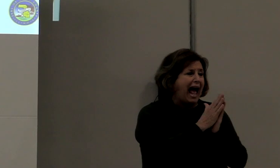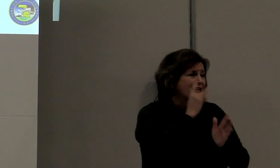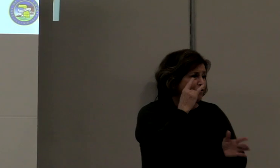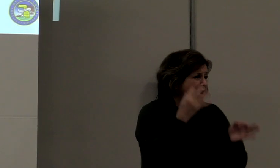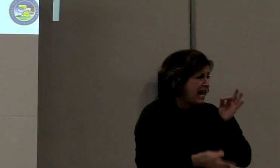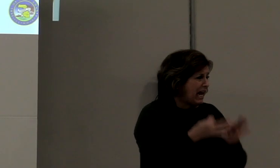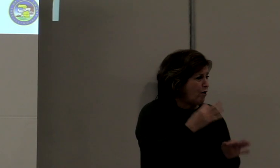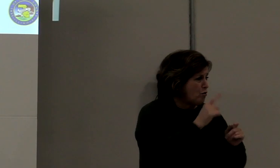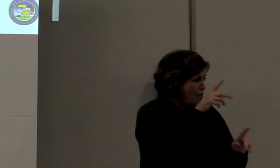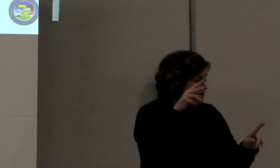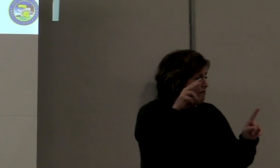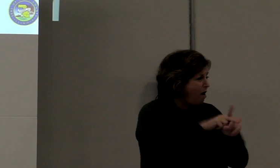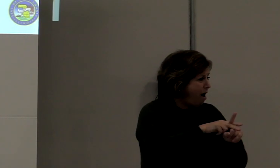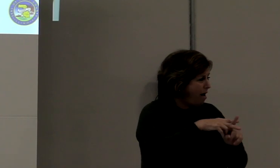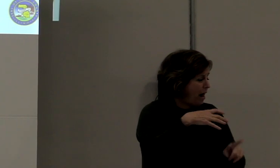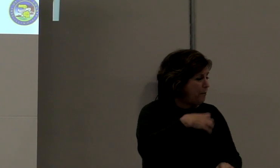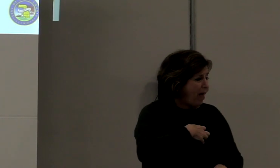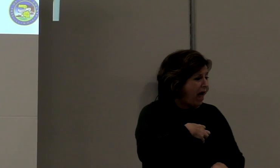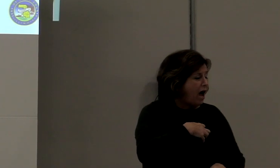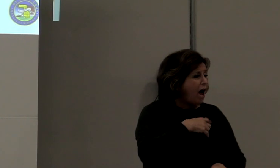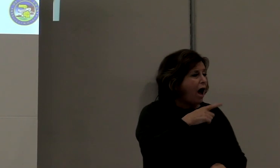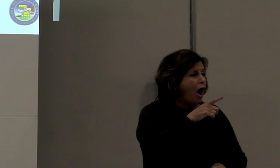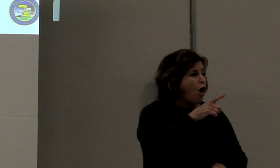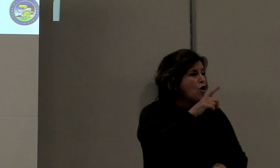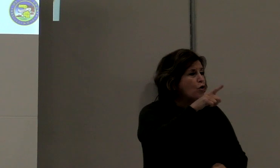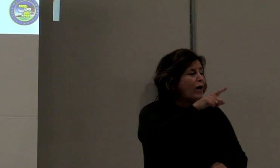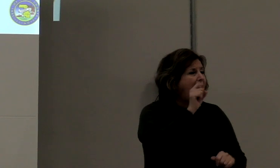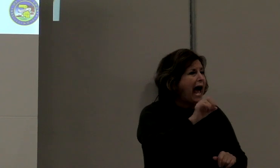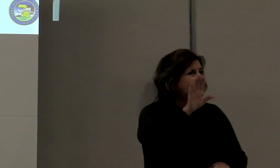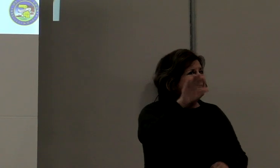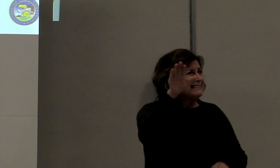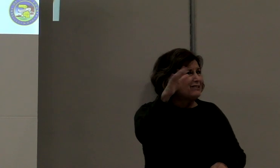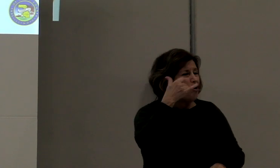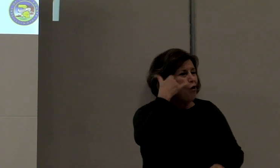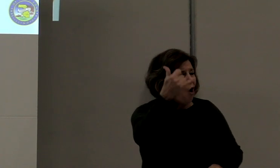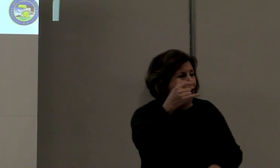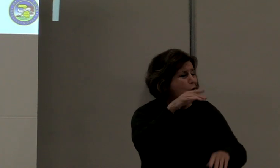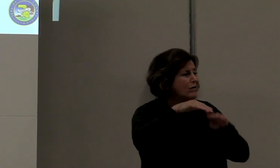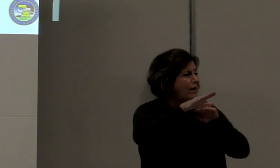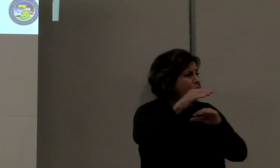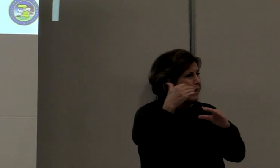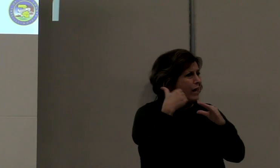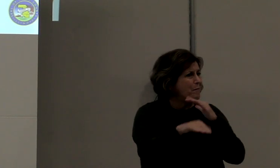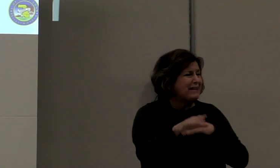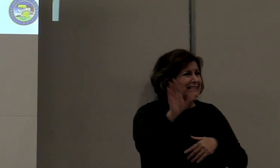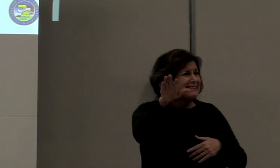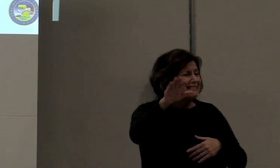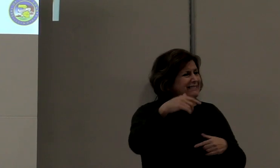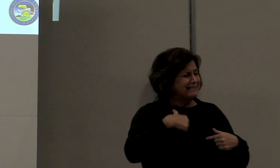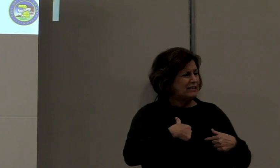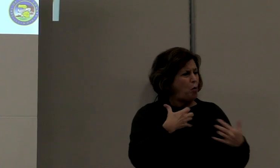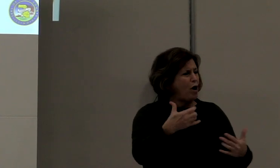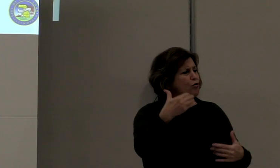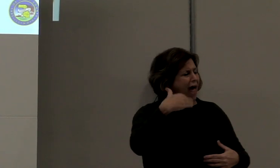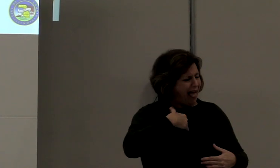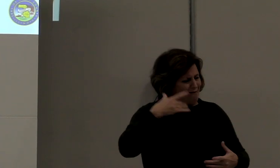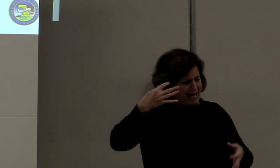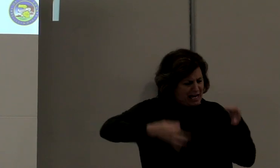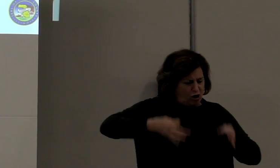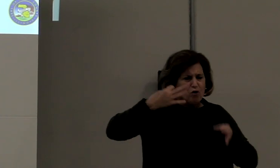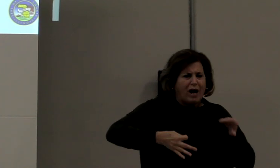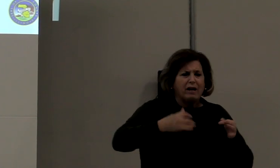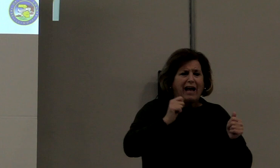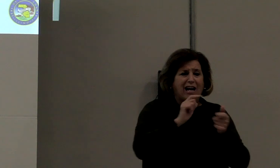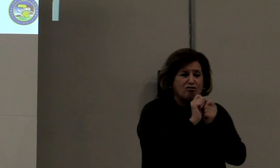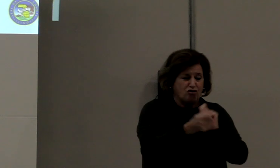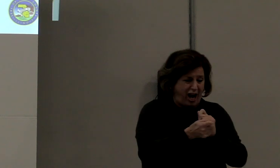when you initially file your complaint, it's one of those things you can get. You can call us up or send us an email and ask to have a hearing. We can change